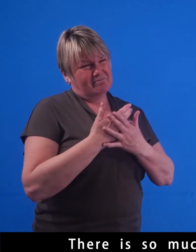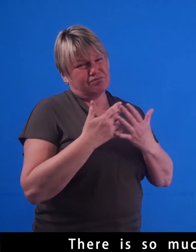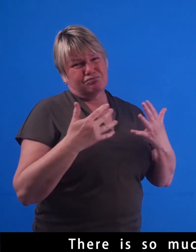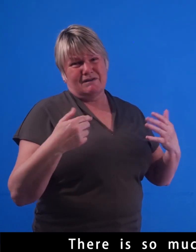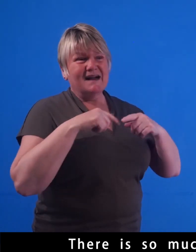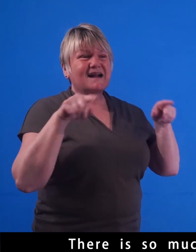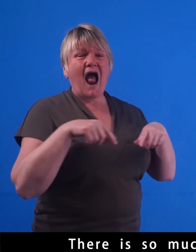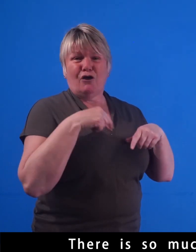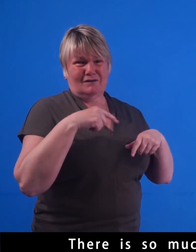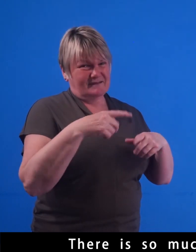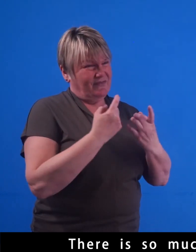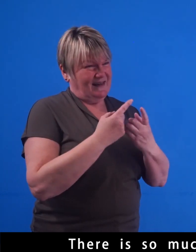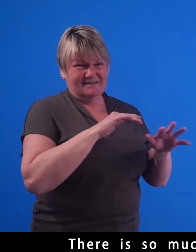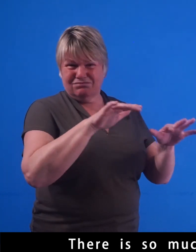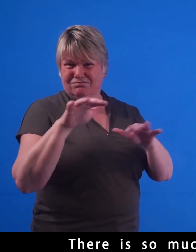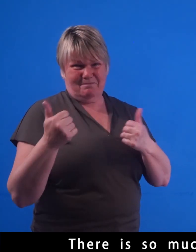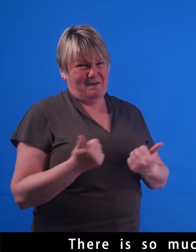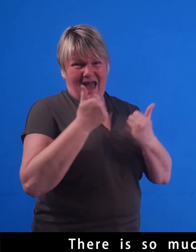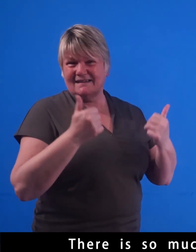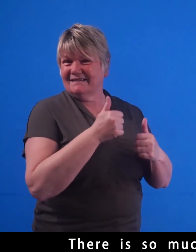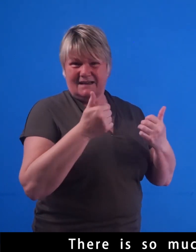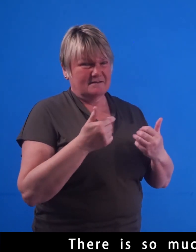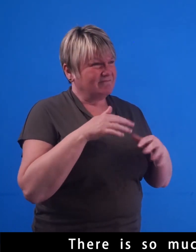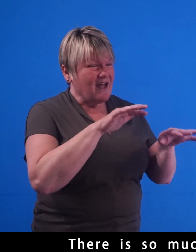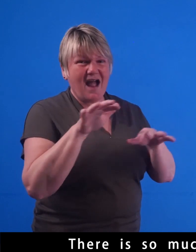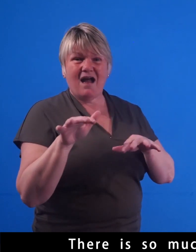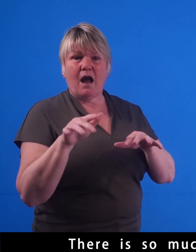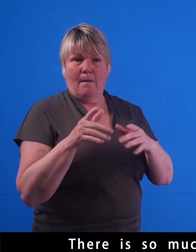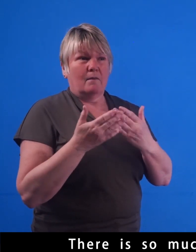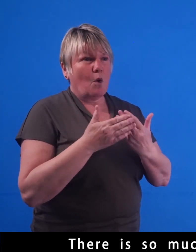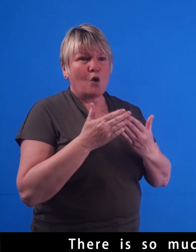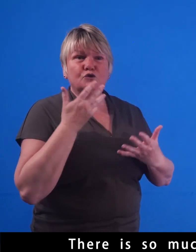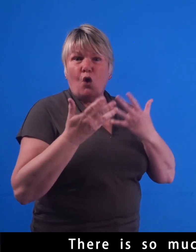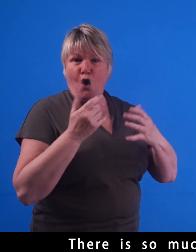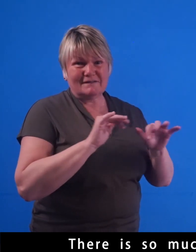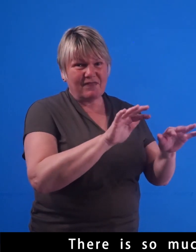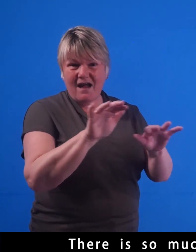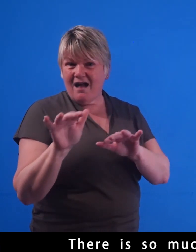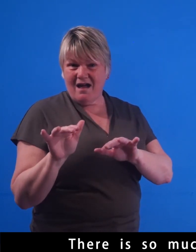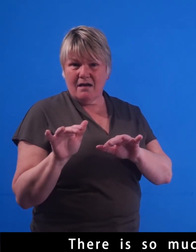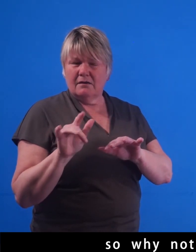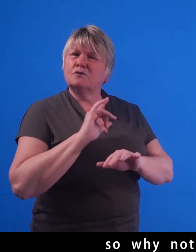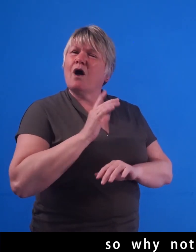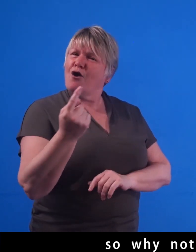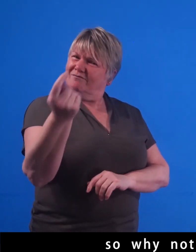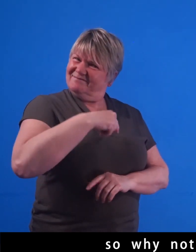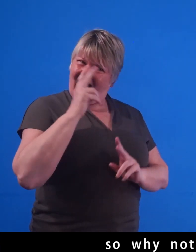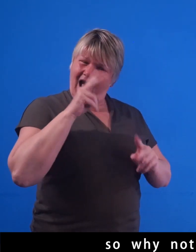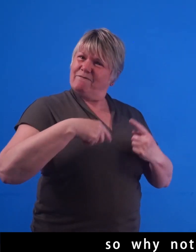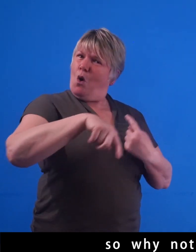There is so much more to explore in our galleries, and so many stories to uncover, so why not pay us a